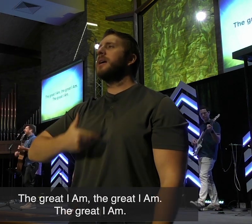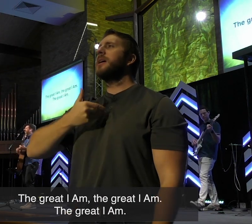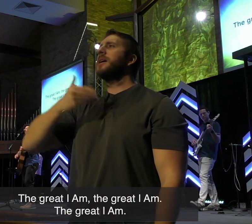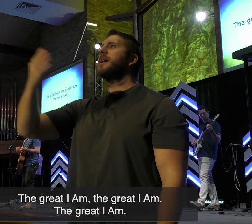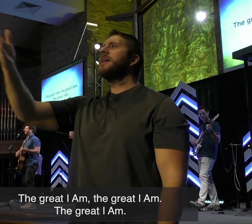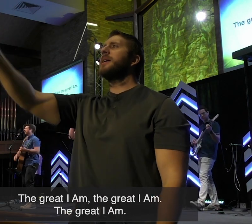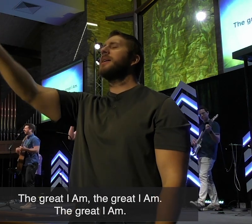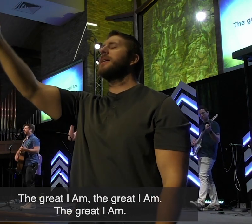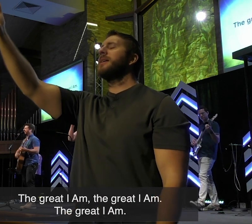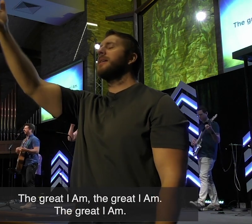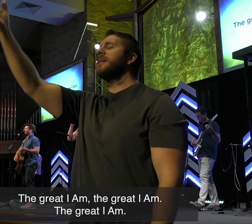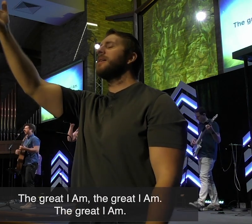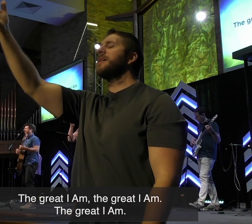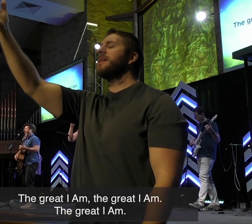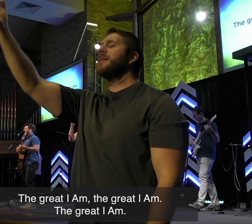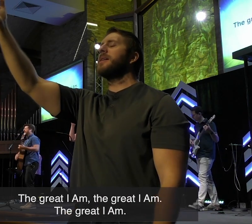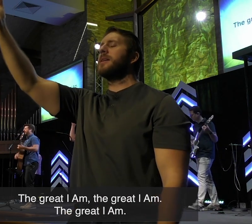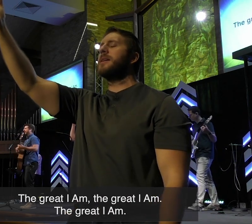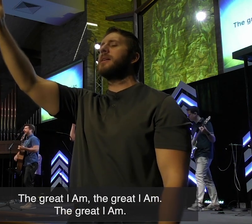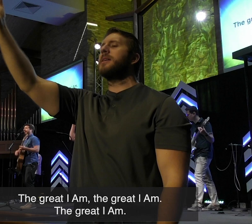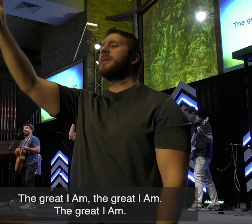I